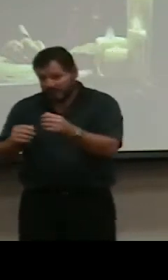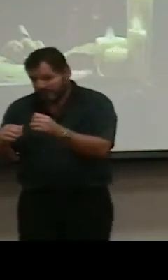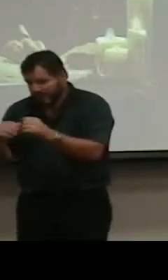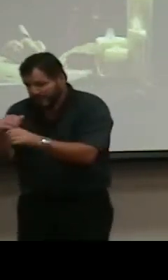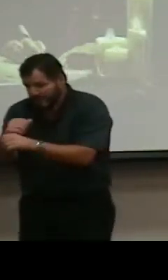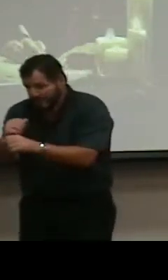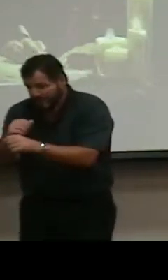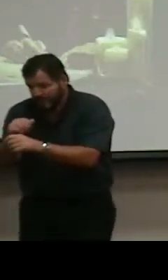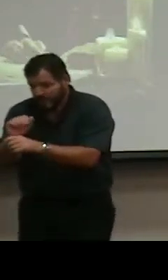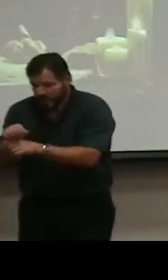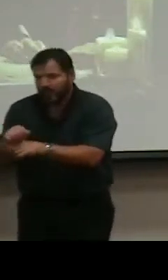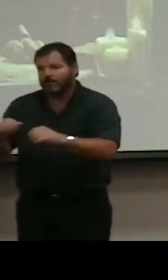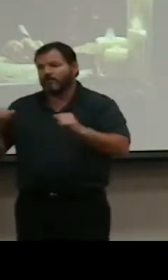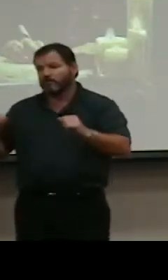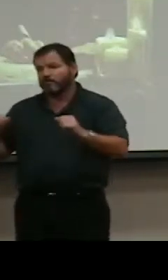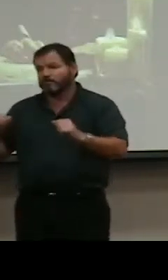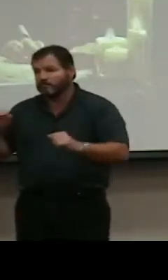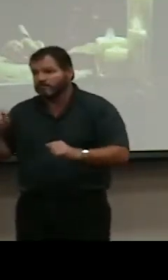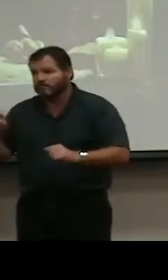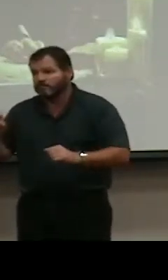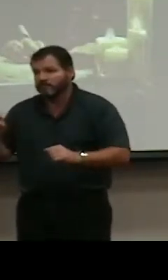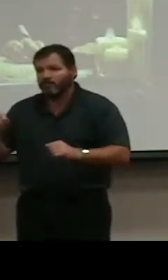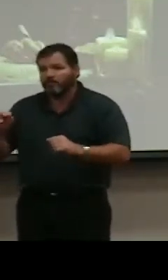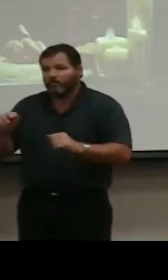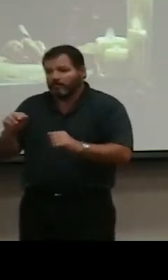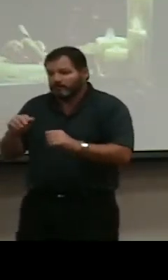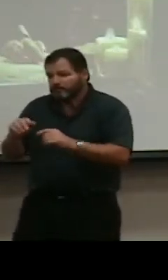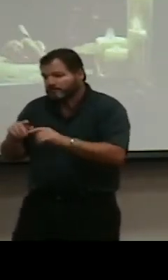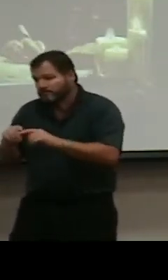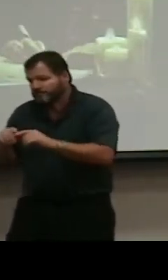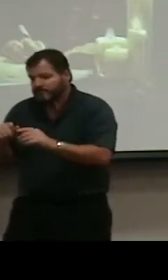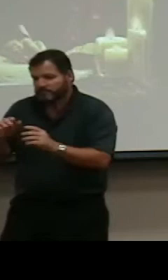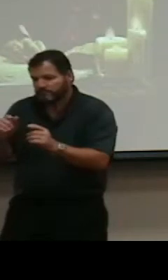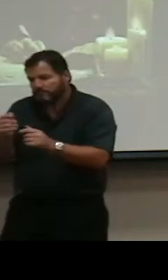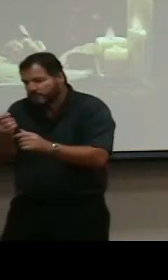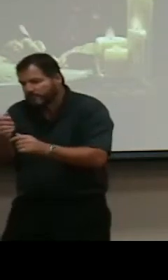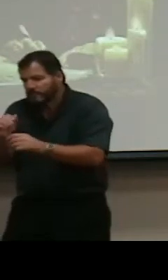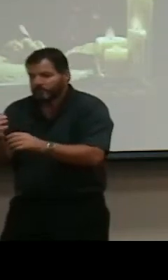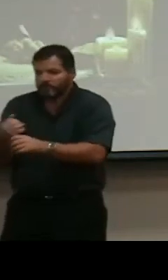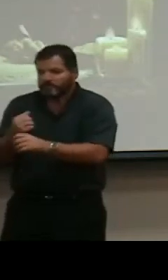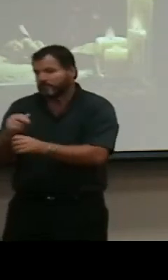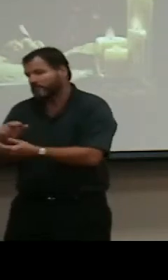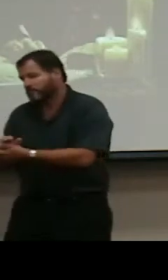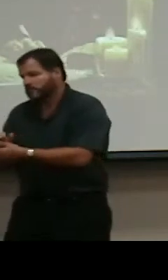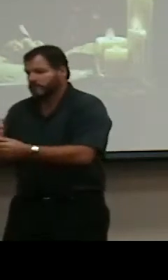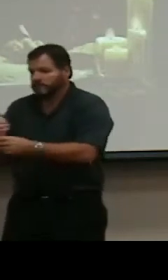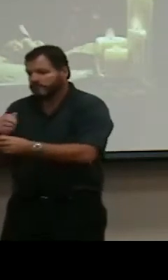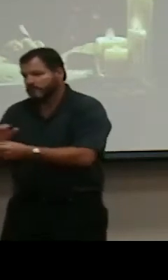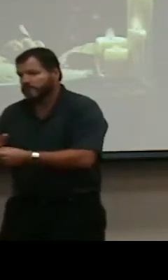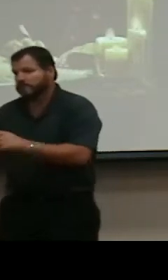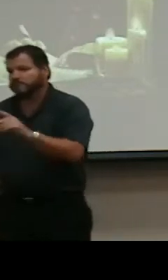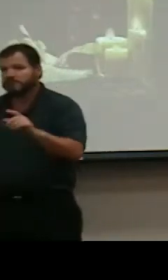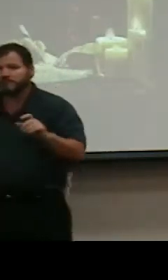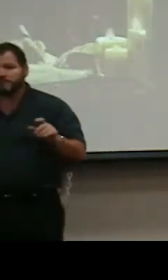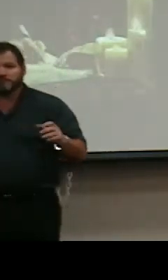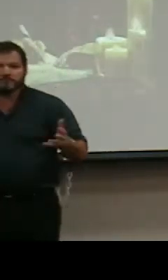Some little problem you've solved and then begin to get a little bit better? You get better and better and better?